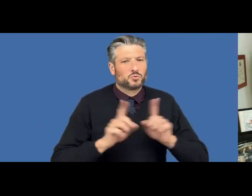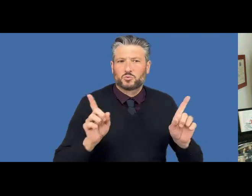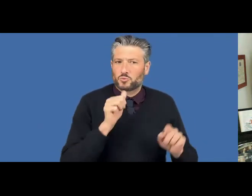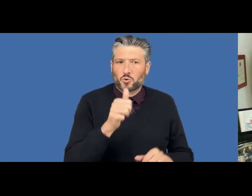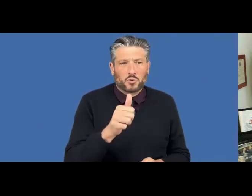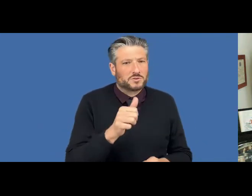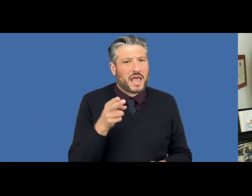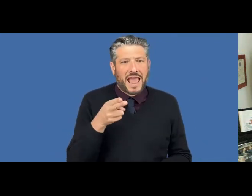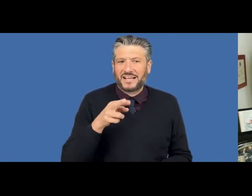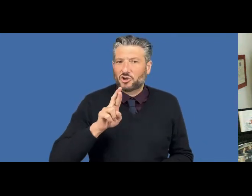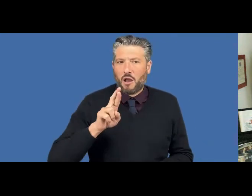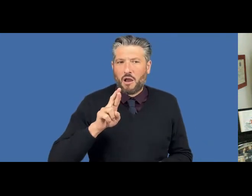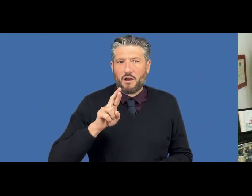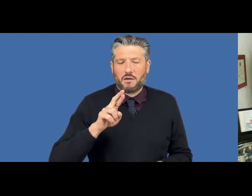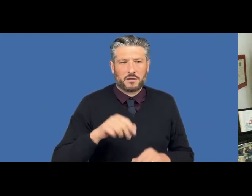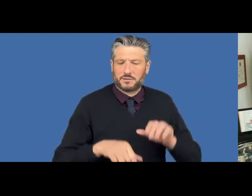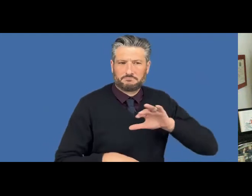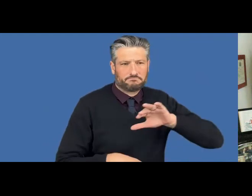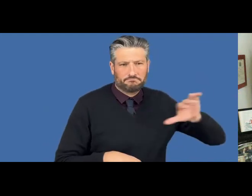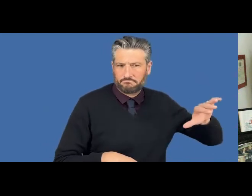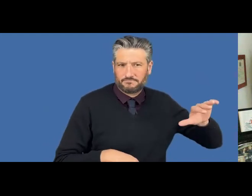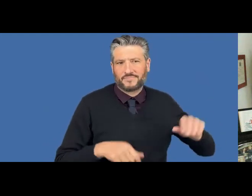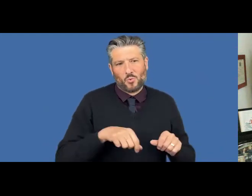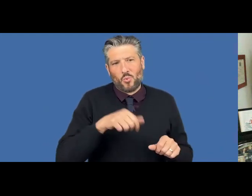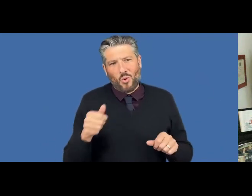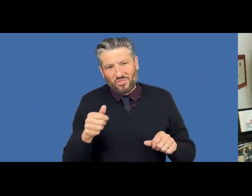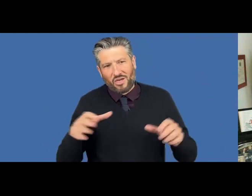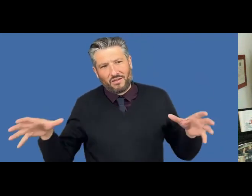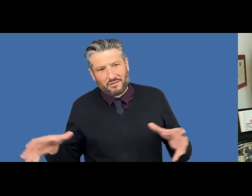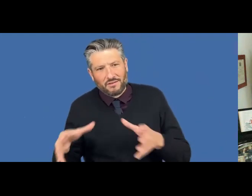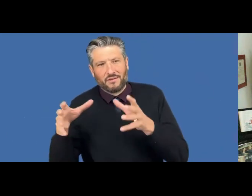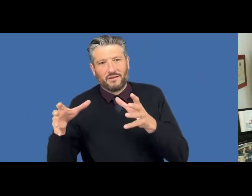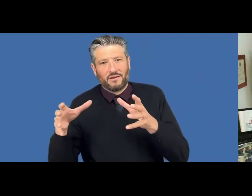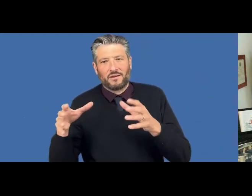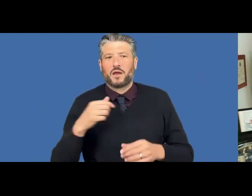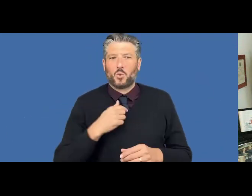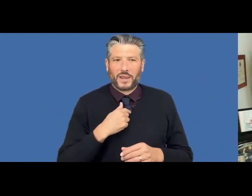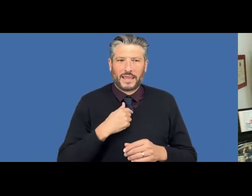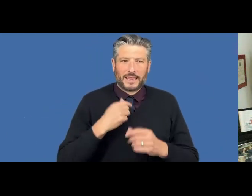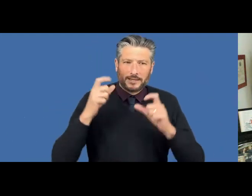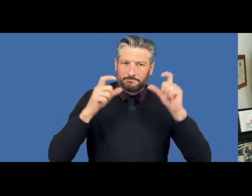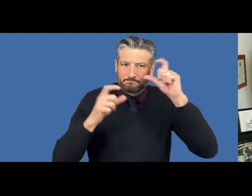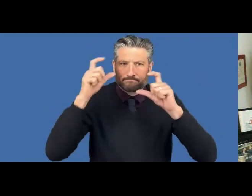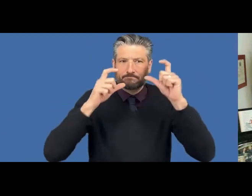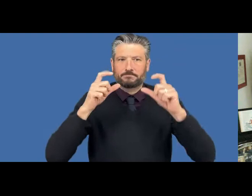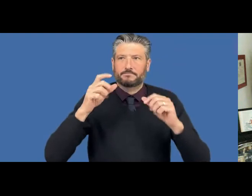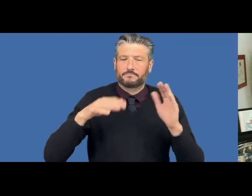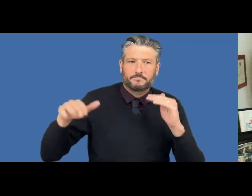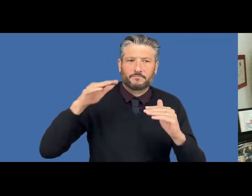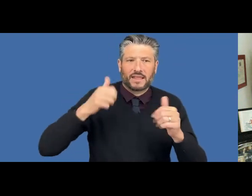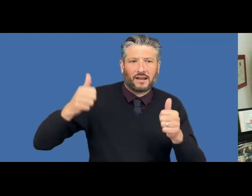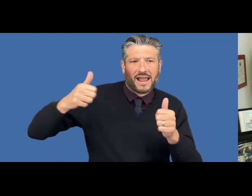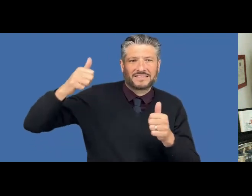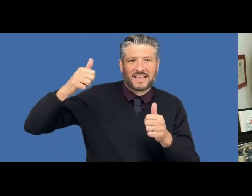business, and finding key executive sponsors to help those networks and make sure that they get